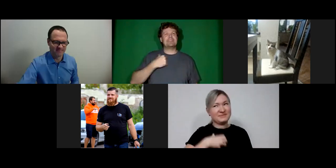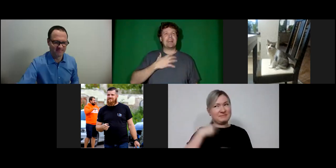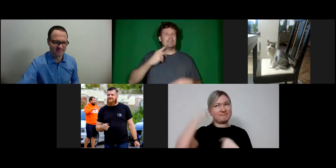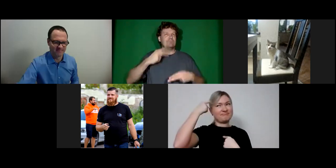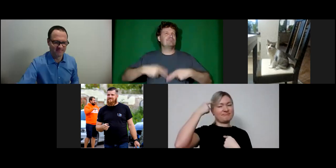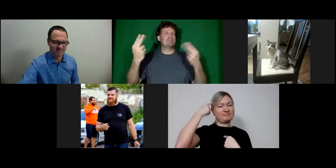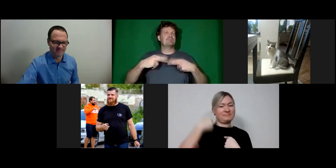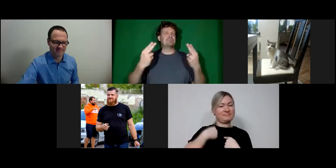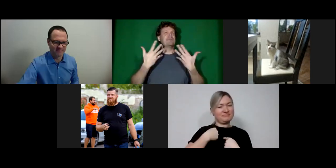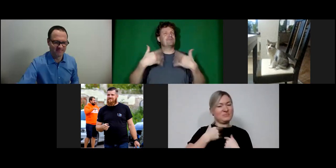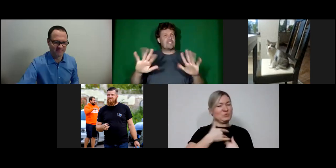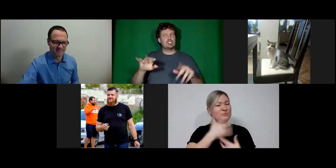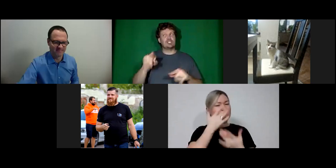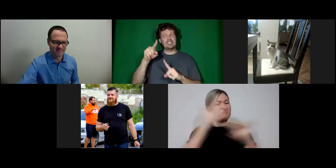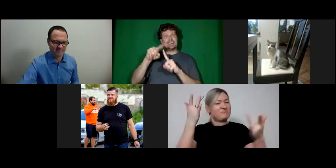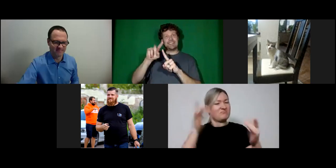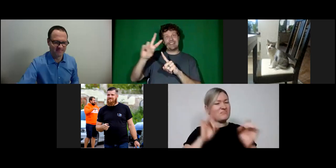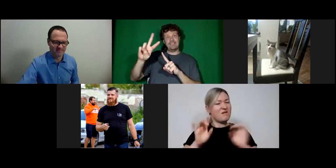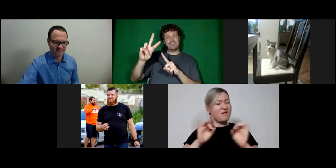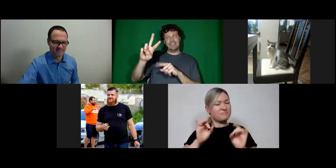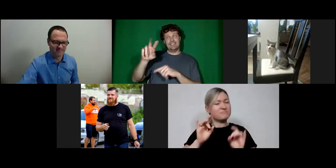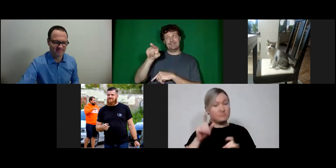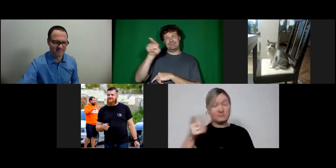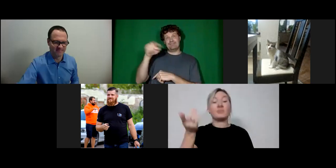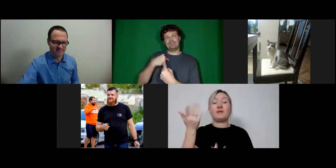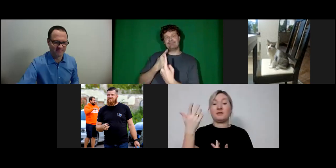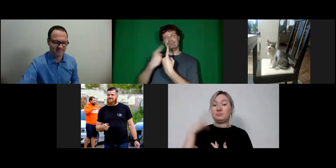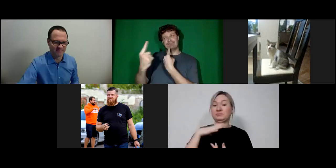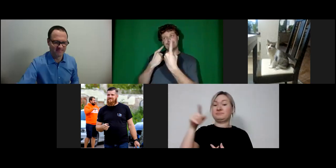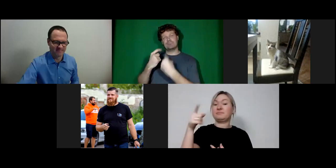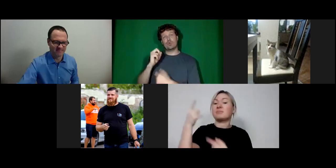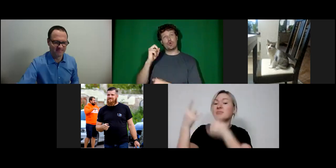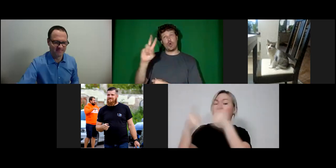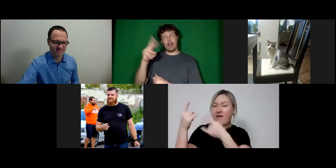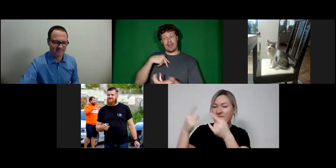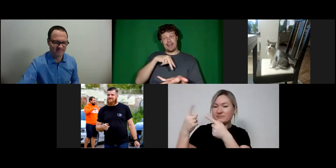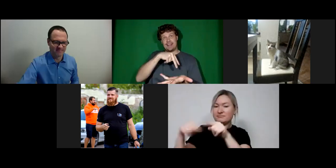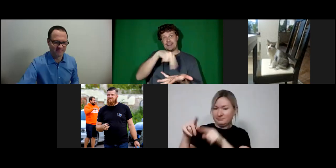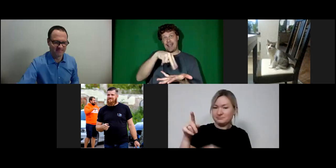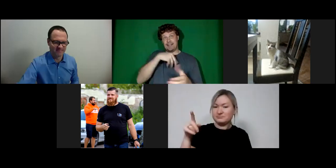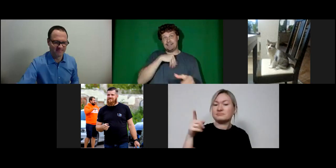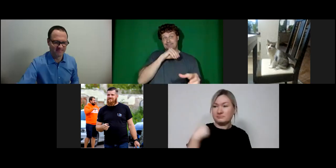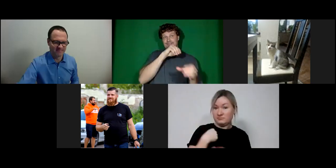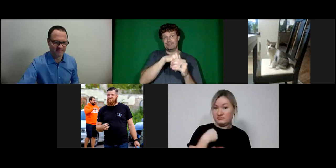demonstrated to them that it was just a matter of communication. Well, and that's the message I wanted to bring across